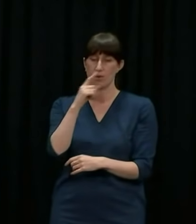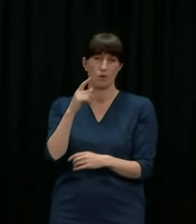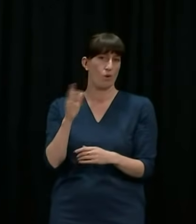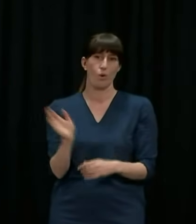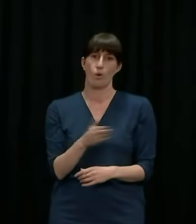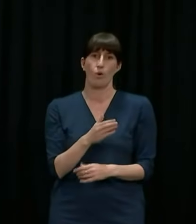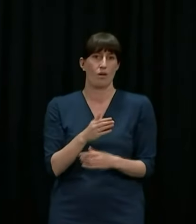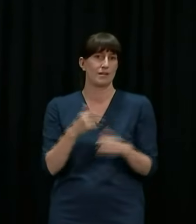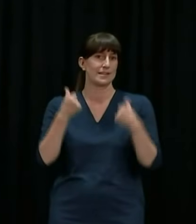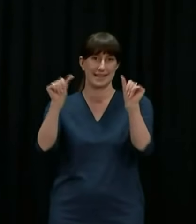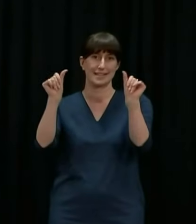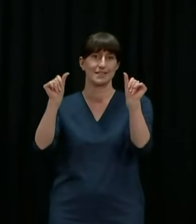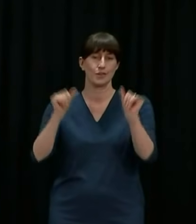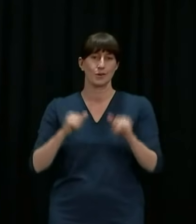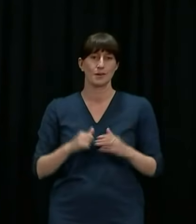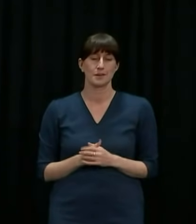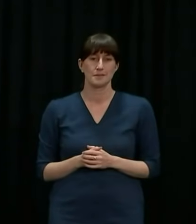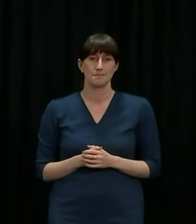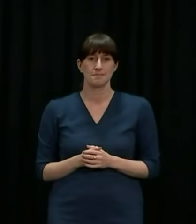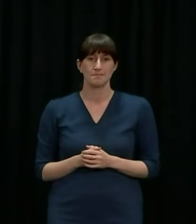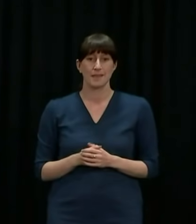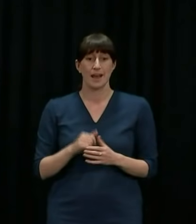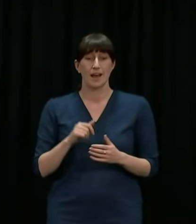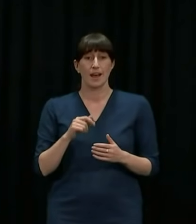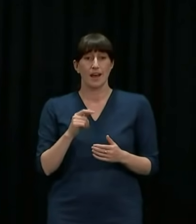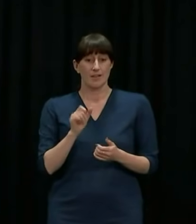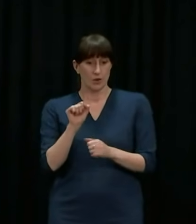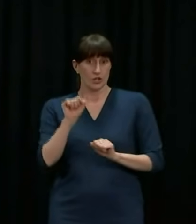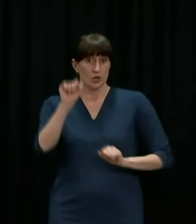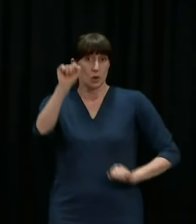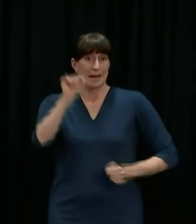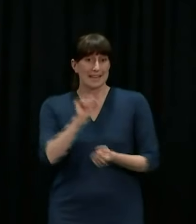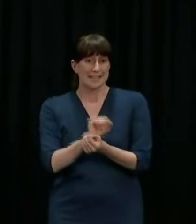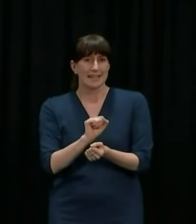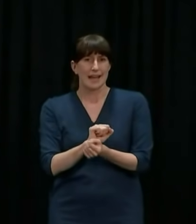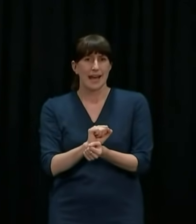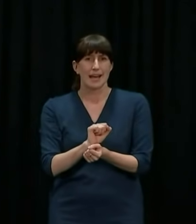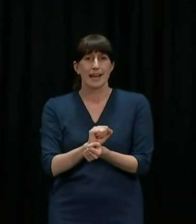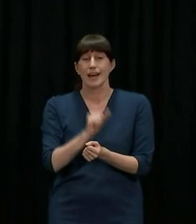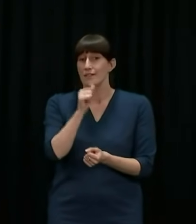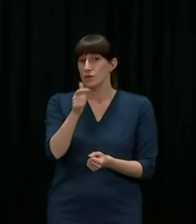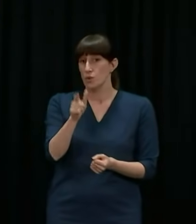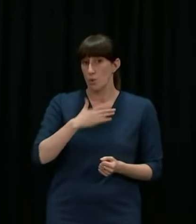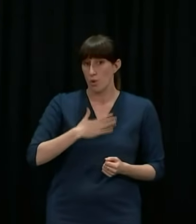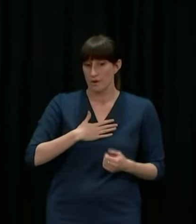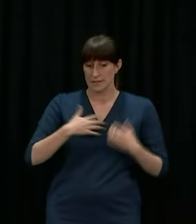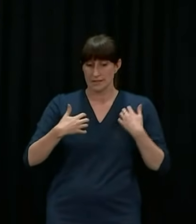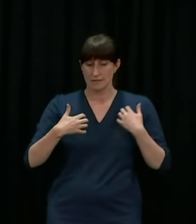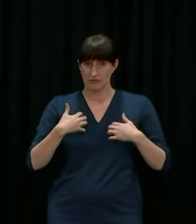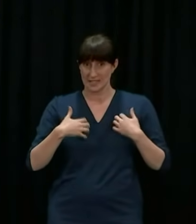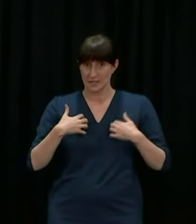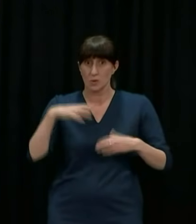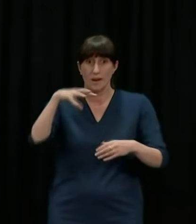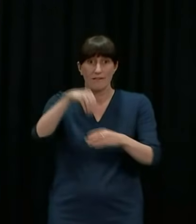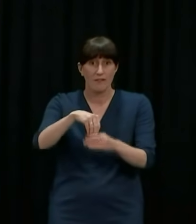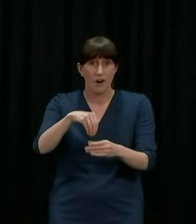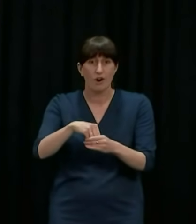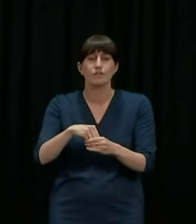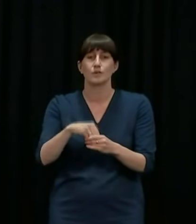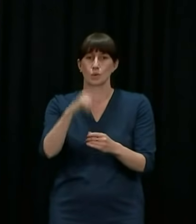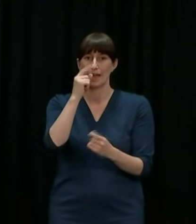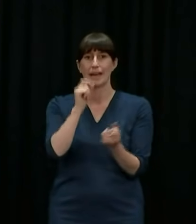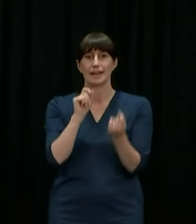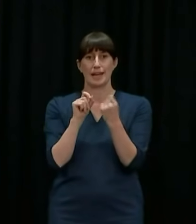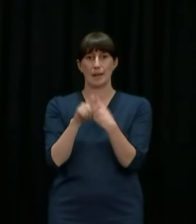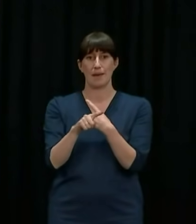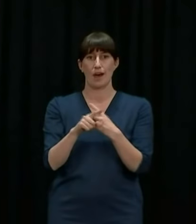successful outcome. Final word on Super Saturday. We're still getting queries for people who want to be involved. There is a dedicated email